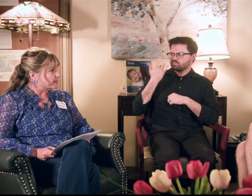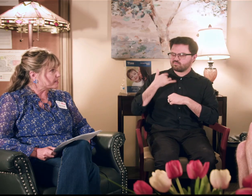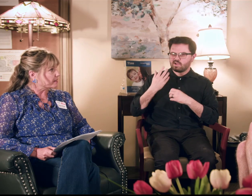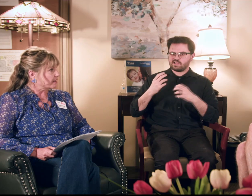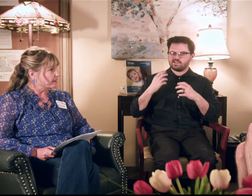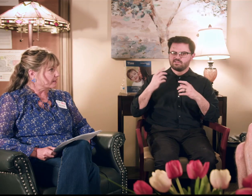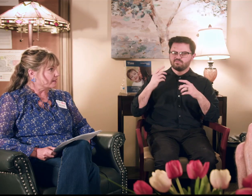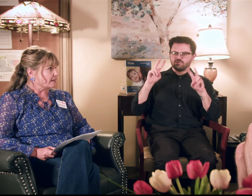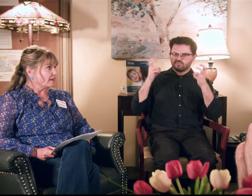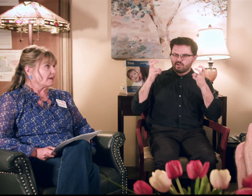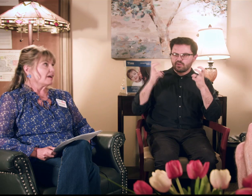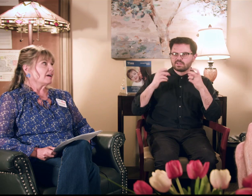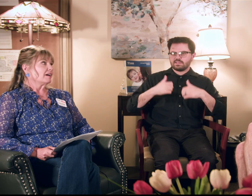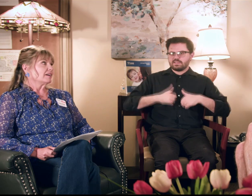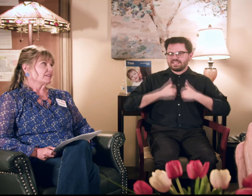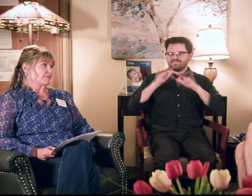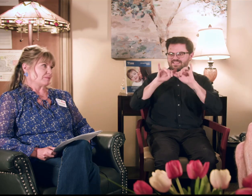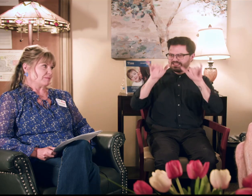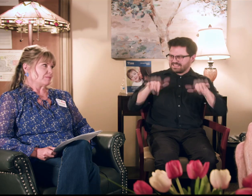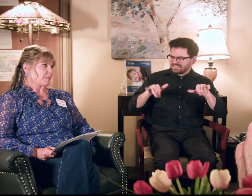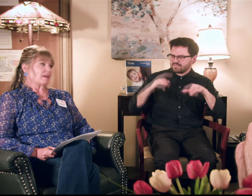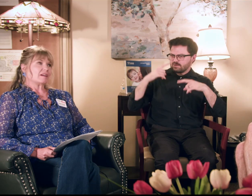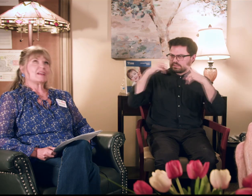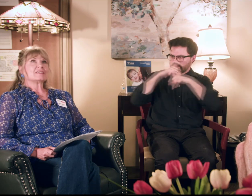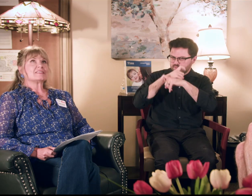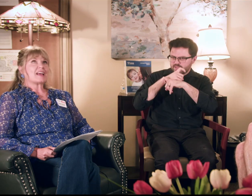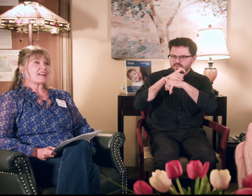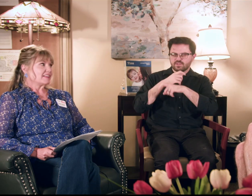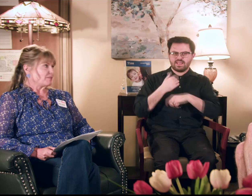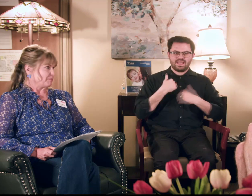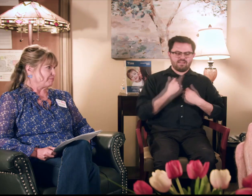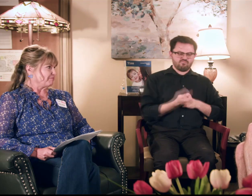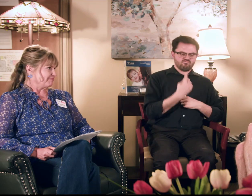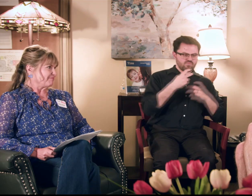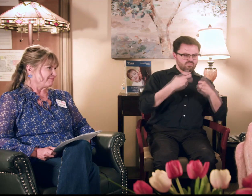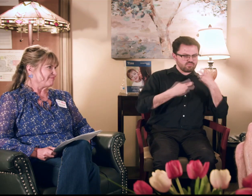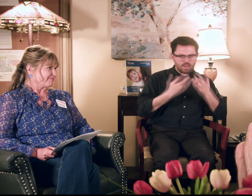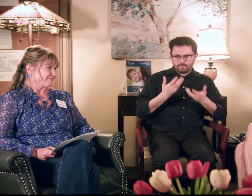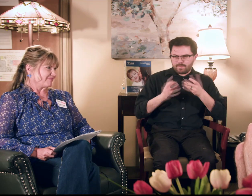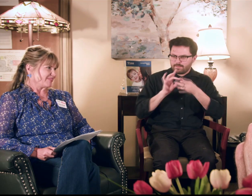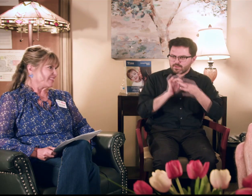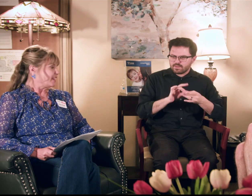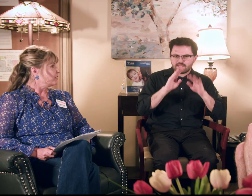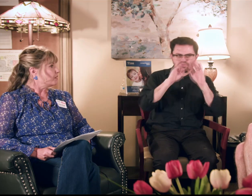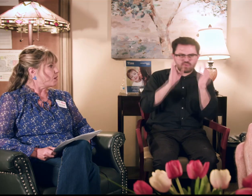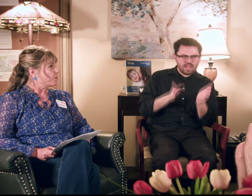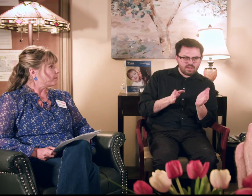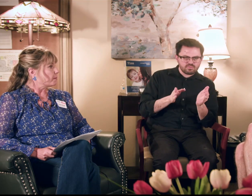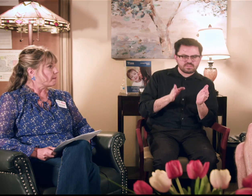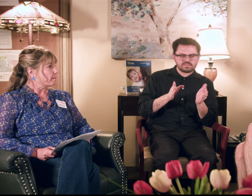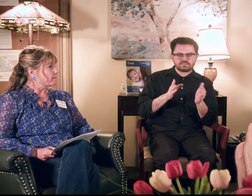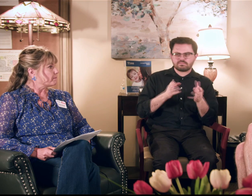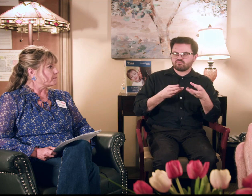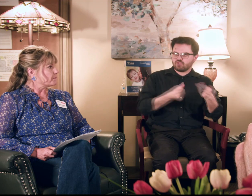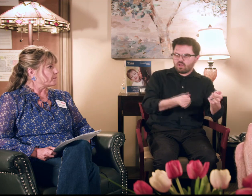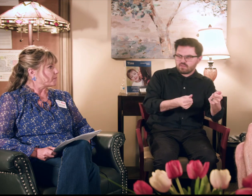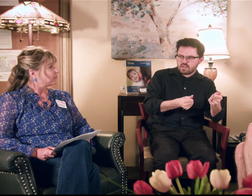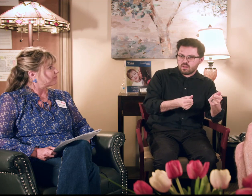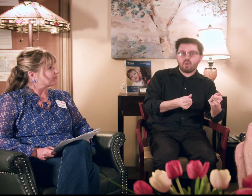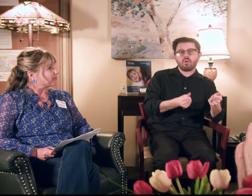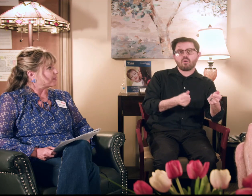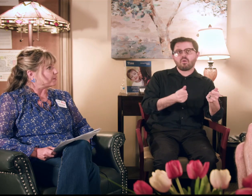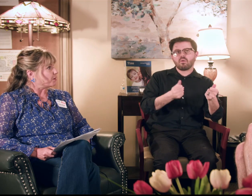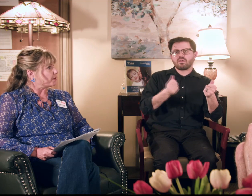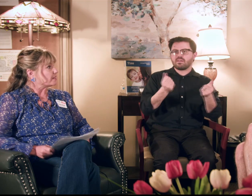system. It's like Correct. you simply because you solve this housing problem or Exactly. solve the bill, that doesn't mean No. that oh